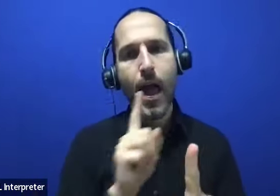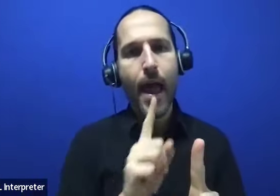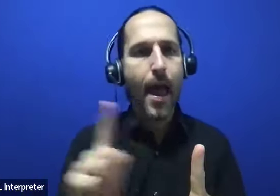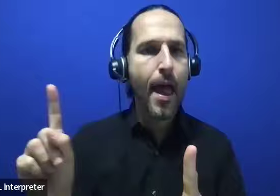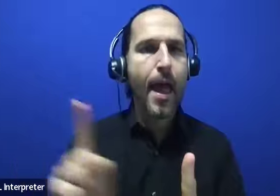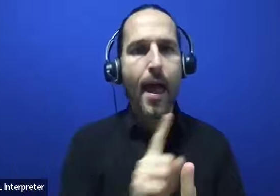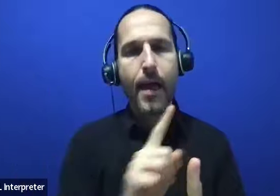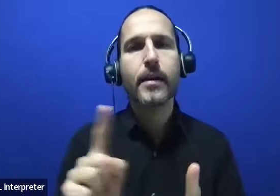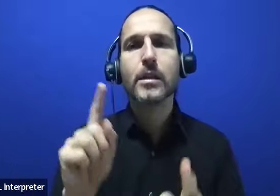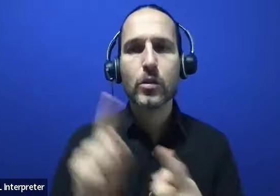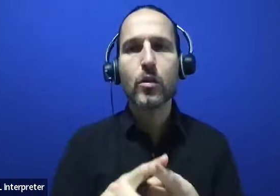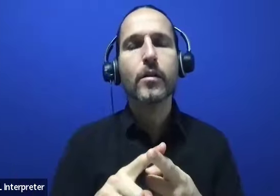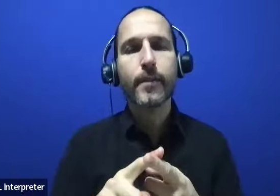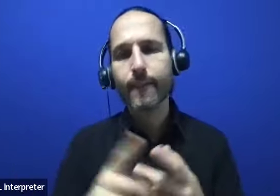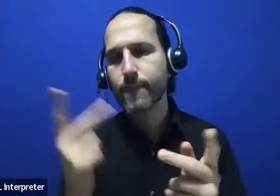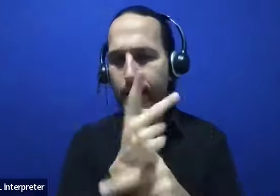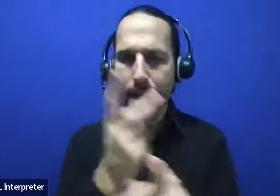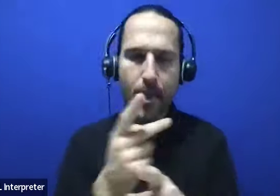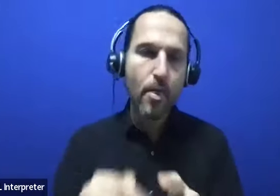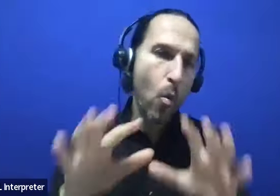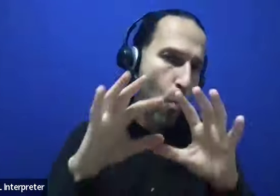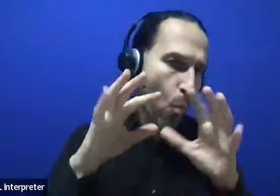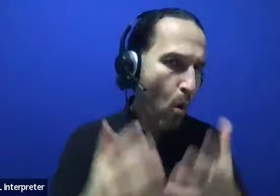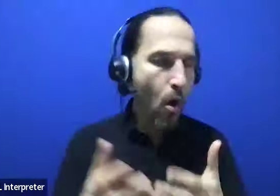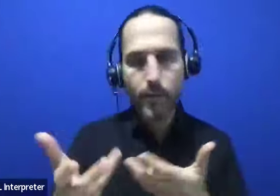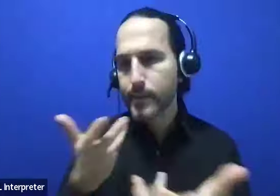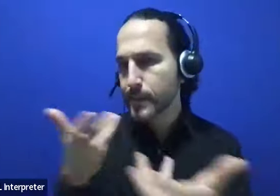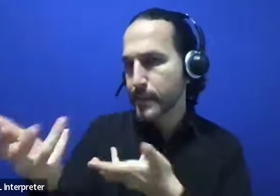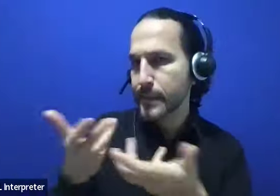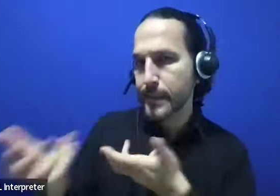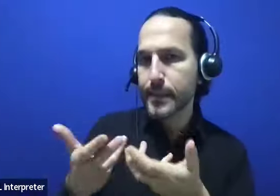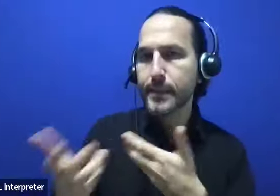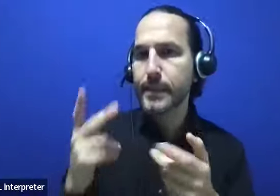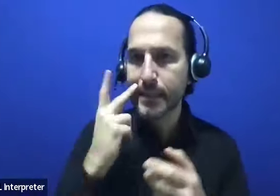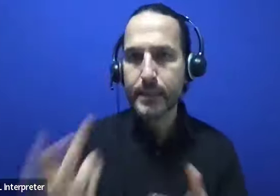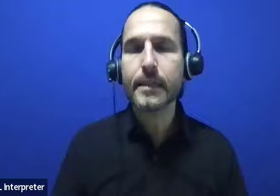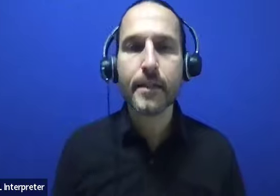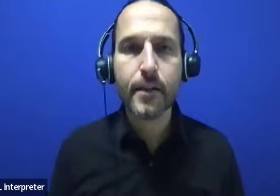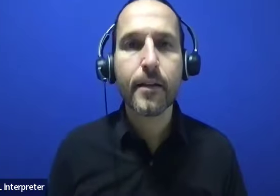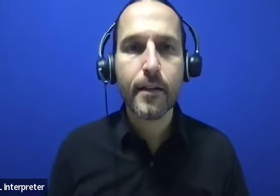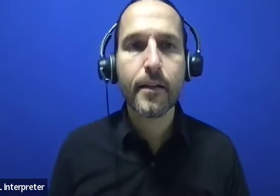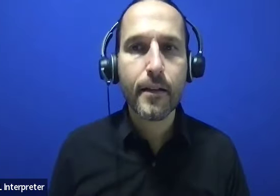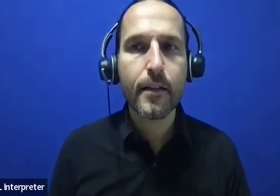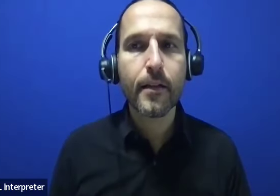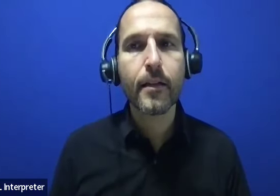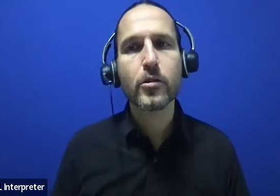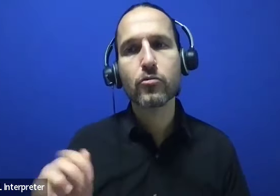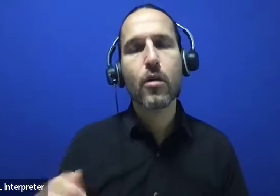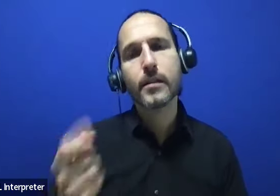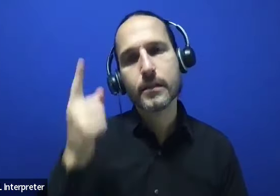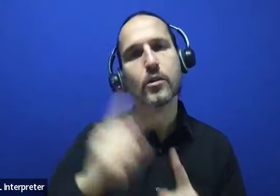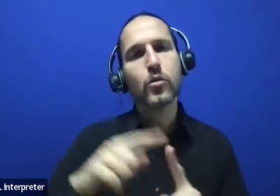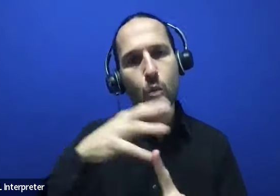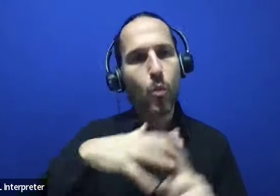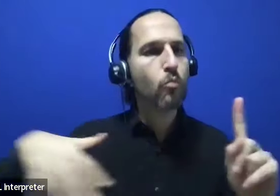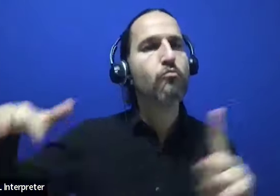to deal with the world, deal with other people, deal with the situation you find yourself in a way that makes sense to the rest of